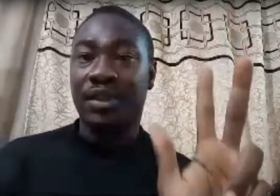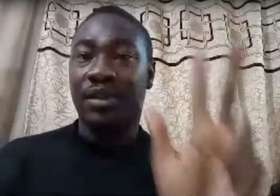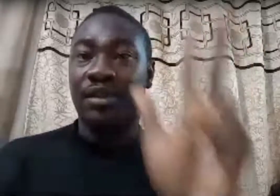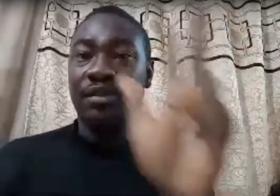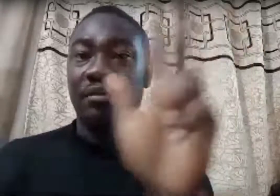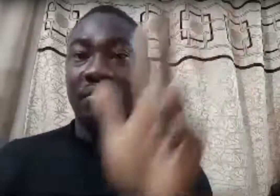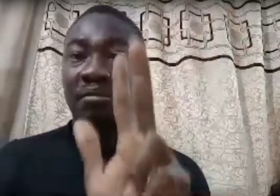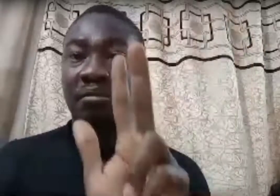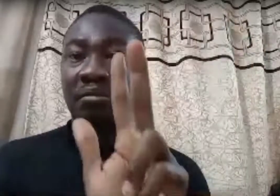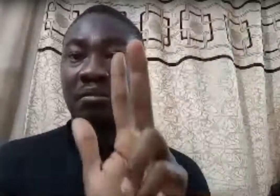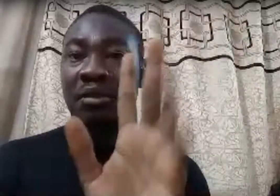44.